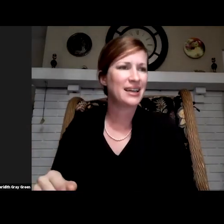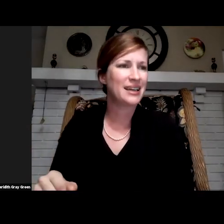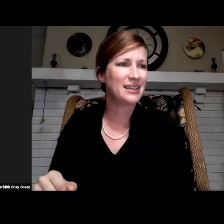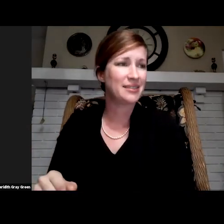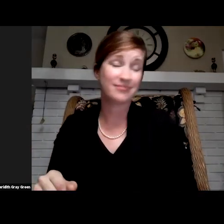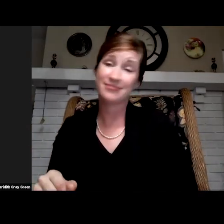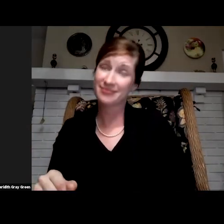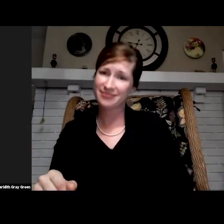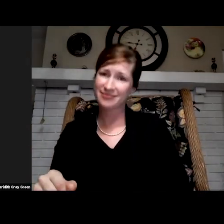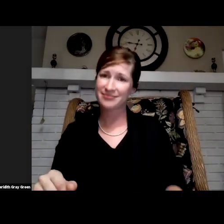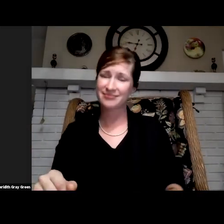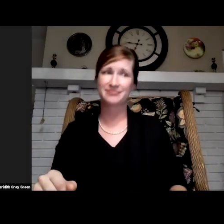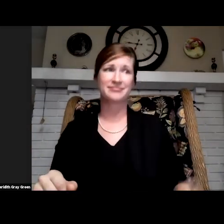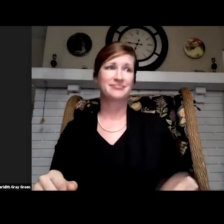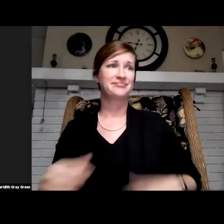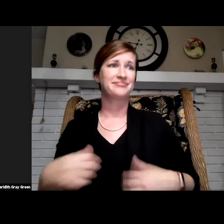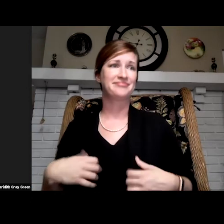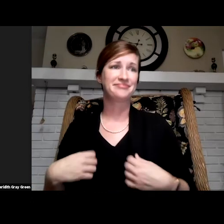If you've seen, have you seen that movie?